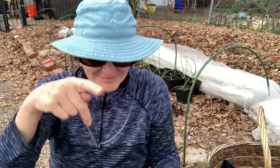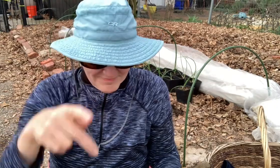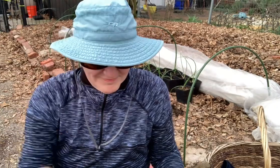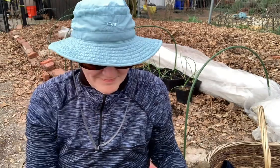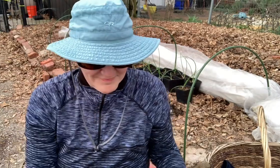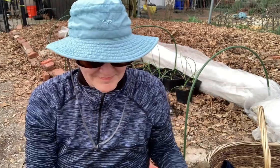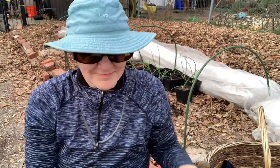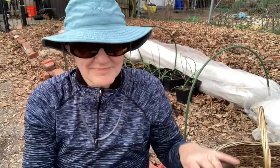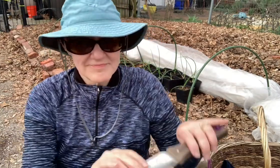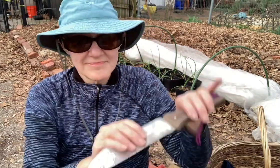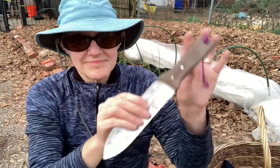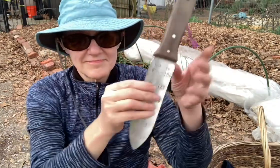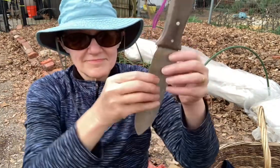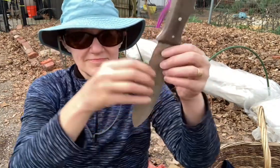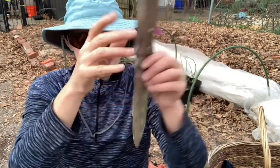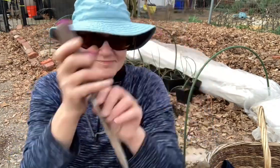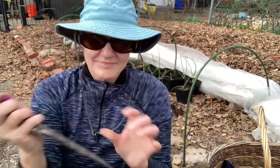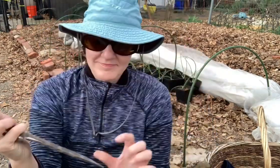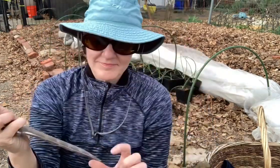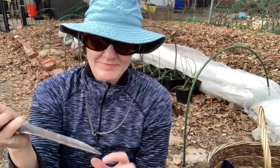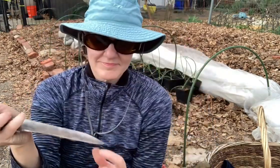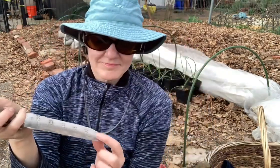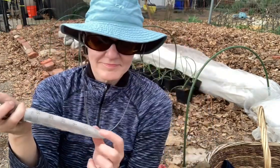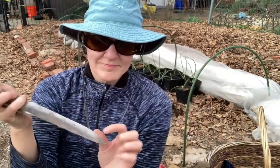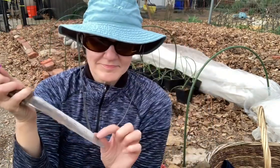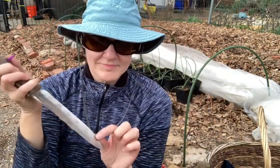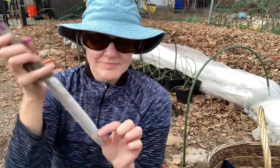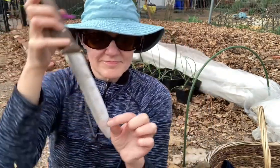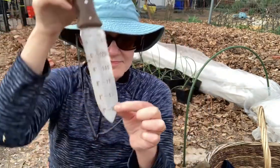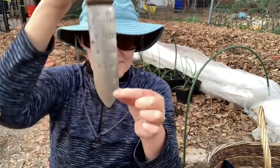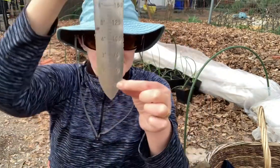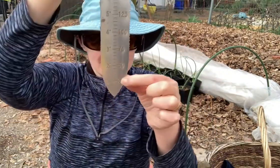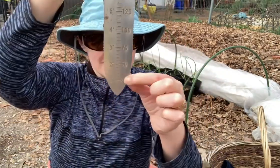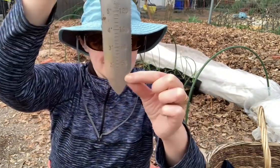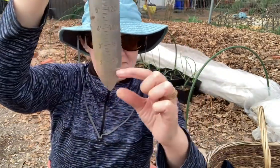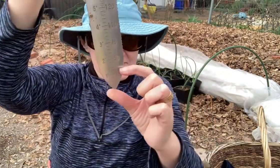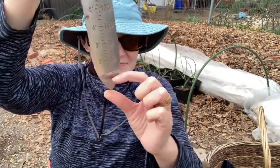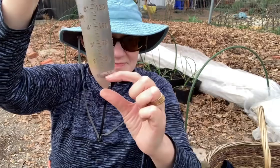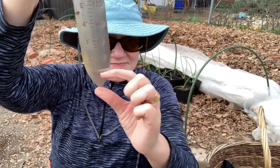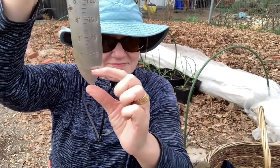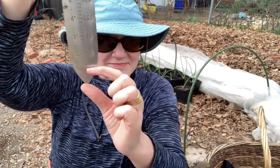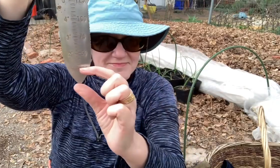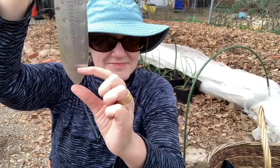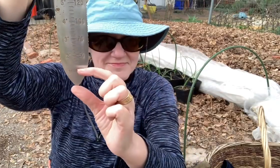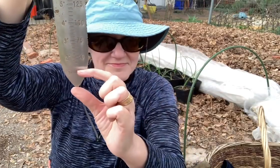roots 1 inch deep. Let me show you on this Hori knife.